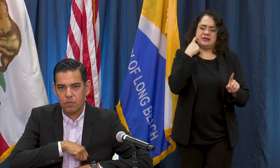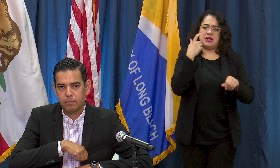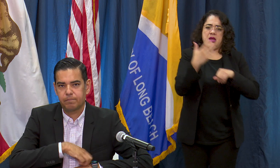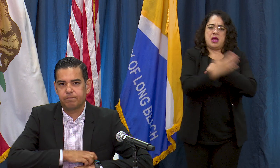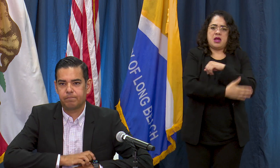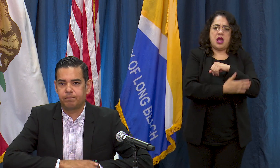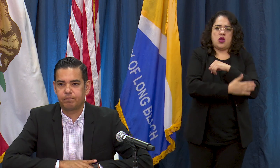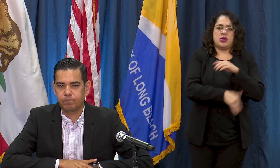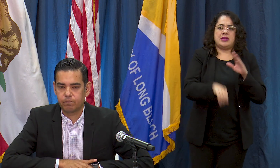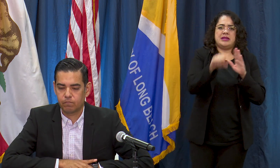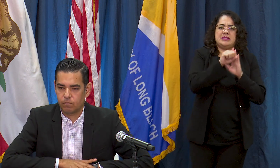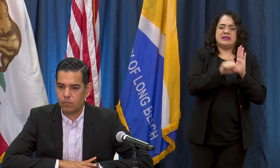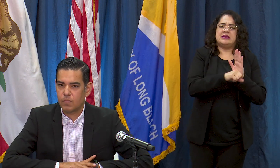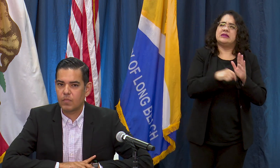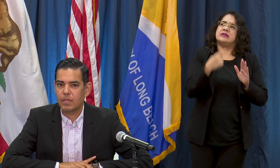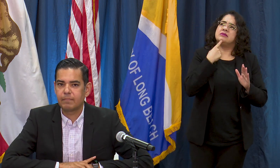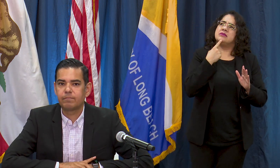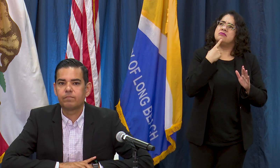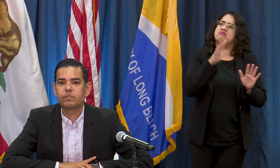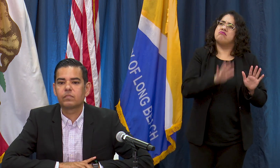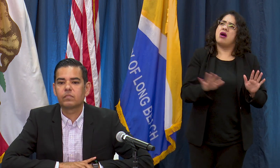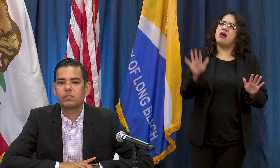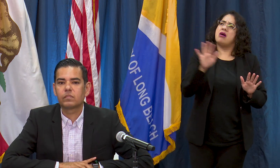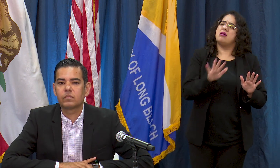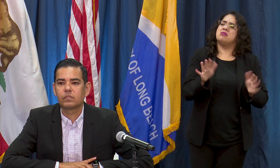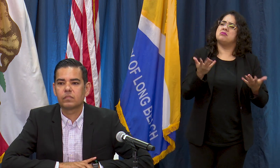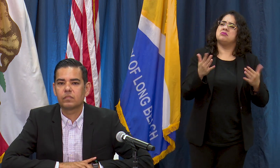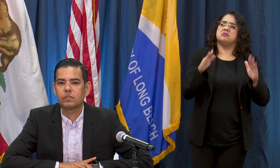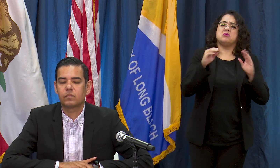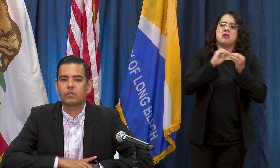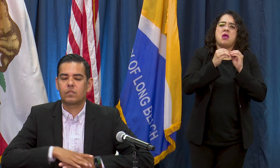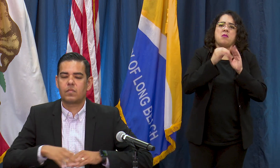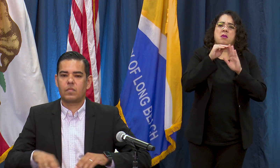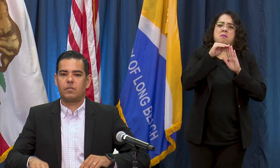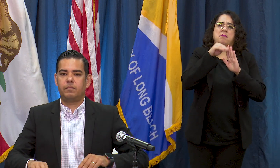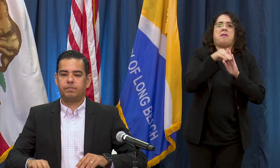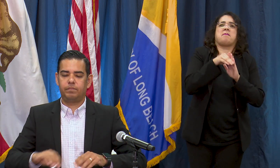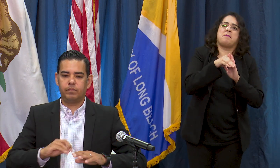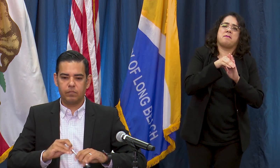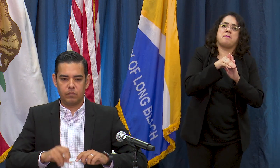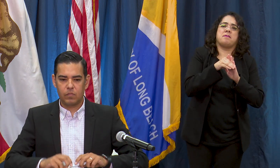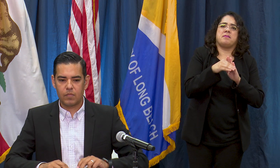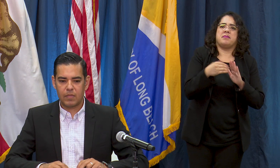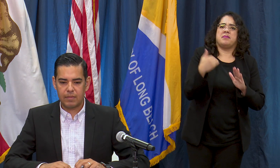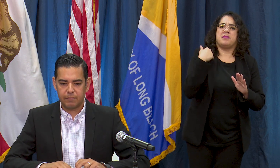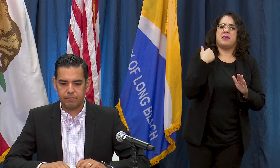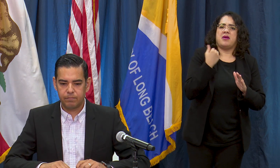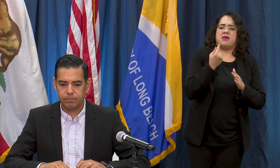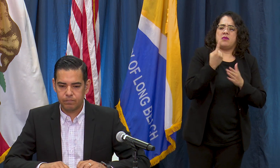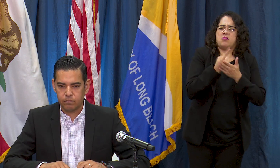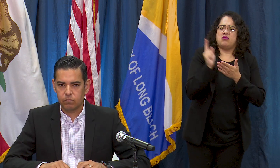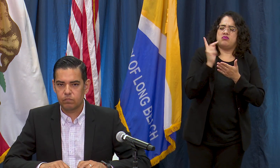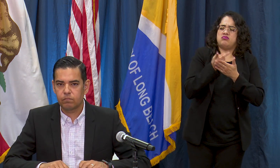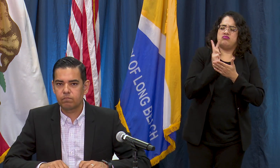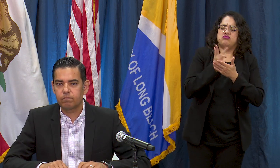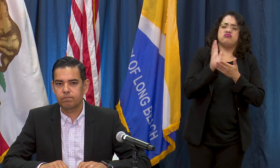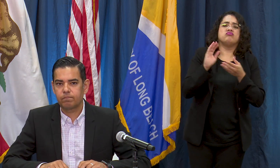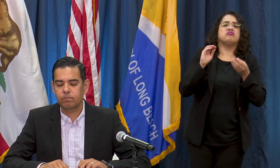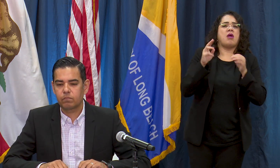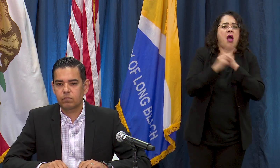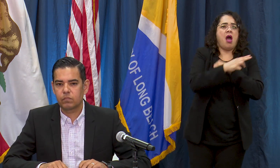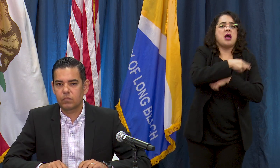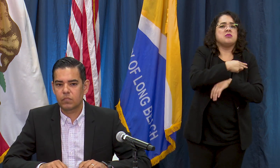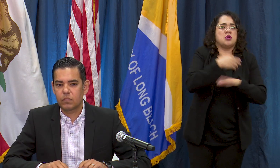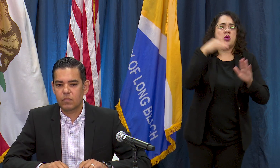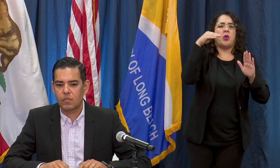and the state have both said they've had a modest decline in the number of people hospitalized over the past couple weeks. And the